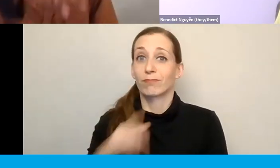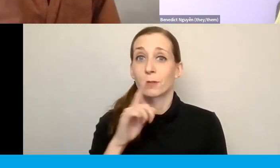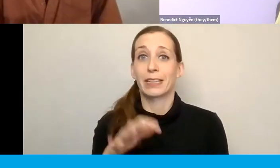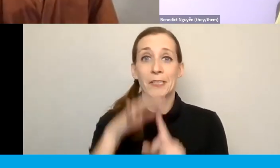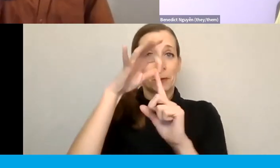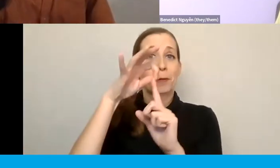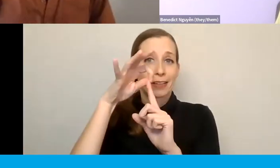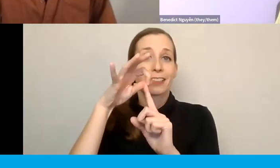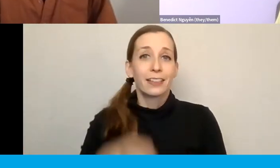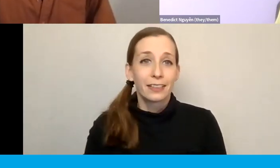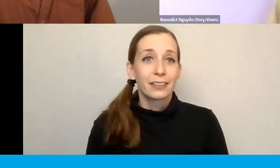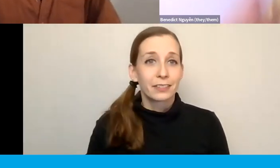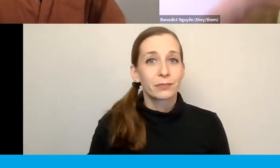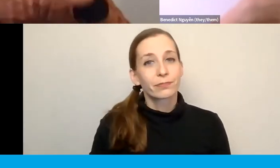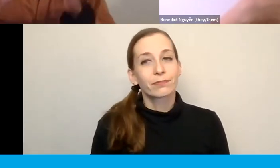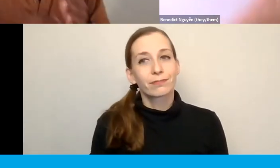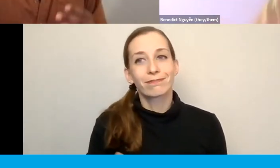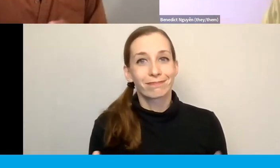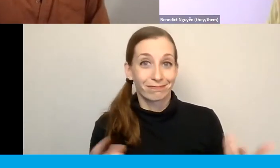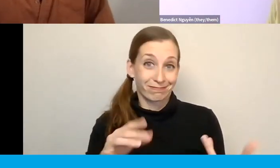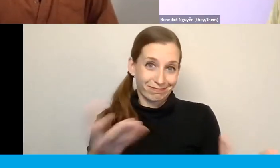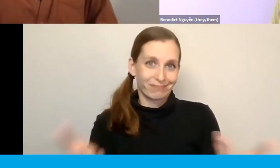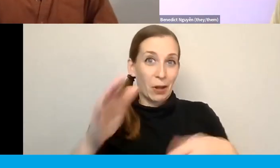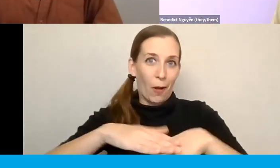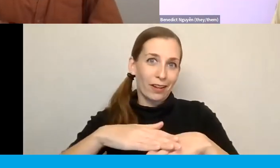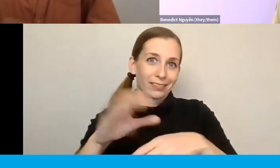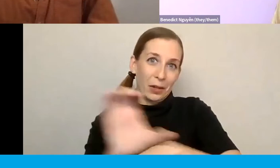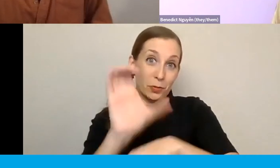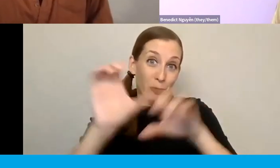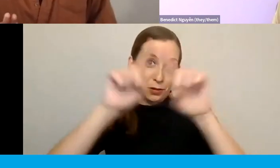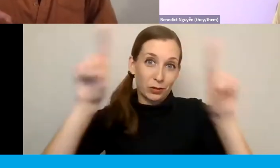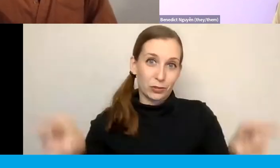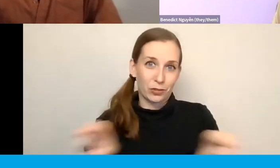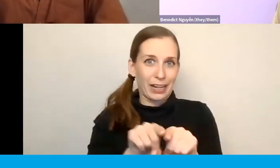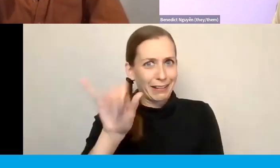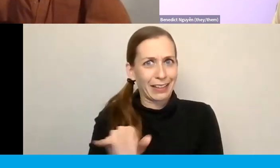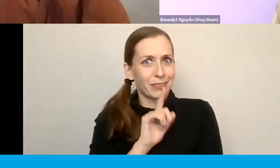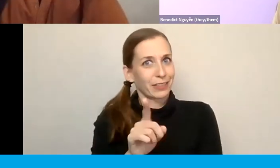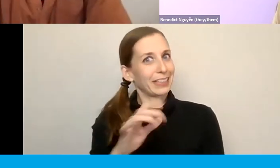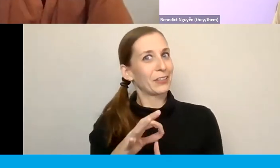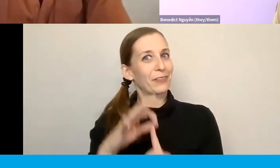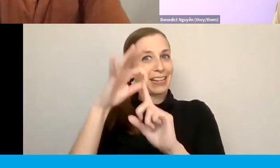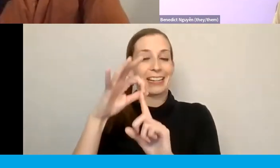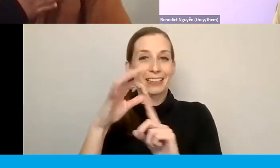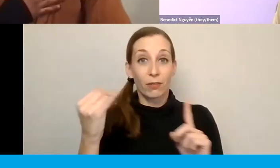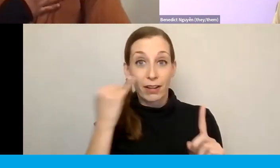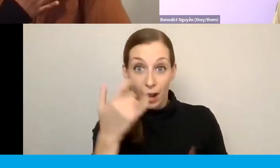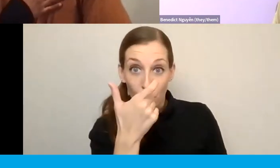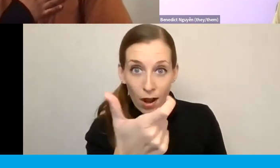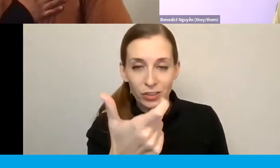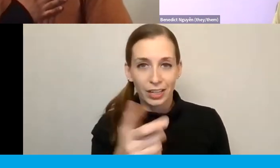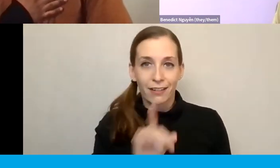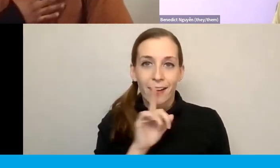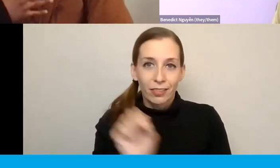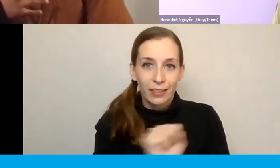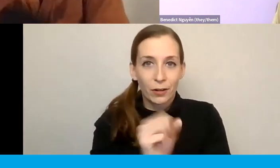of the screen, of the laptop, right? Like, mm-hmm. if I was in front of you, you'd be like, you're just pushing your hand toward